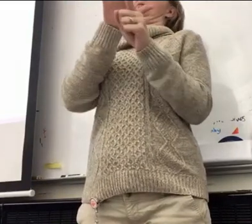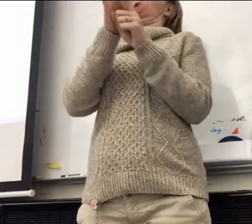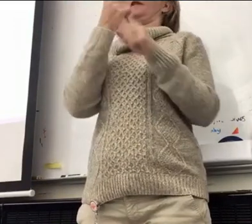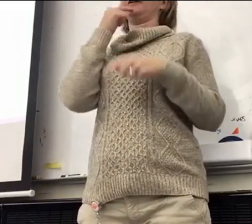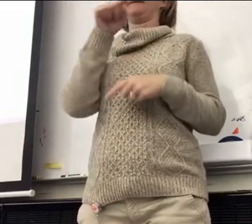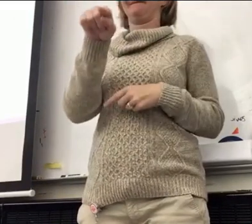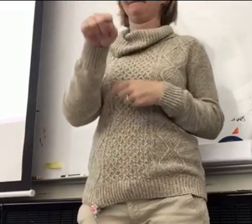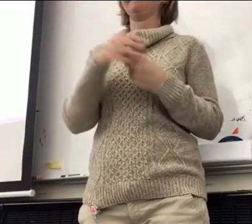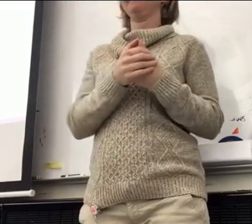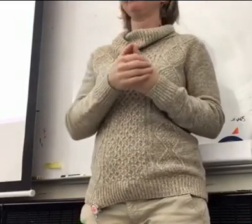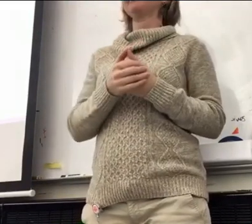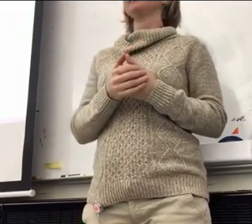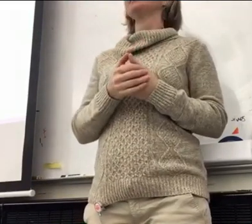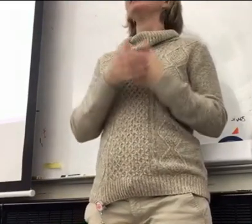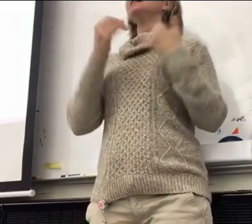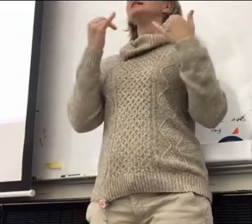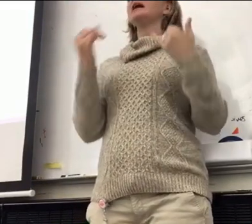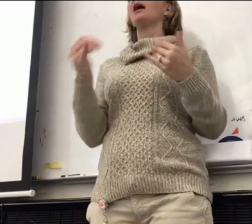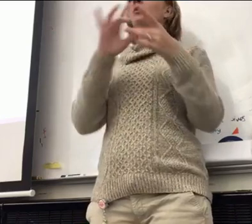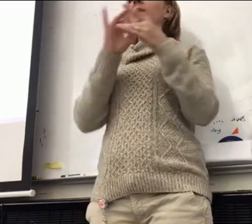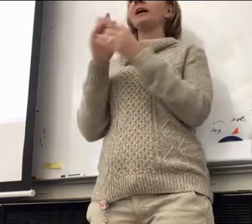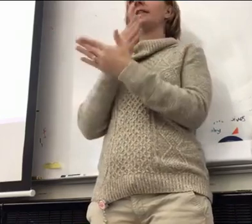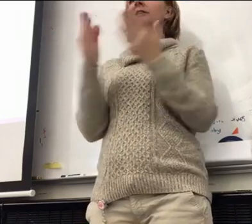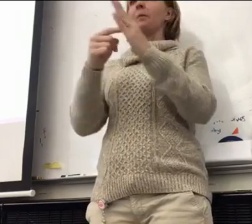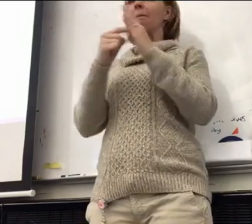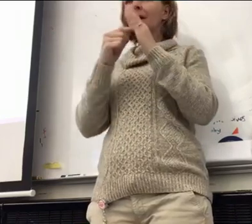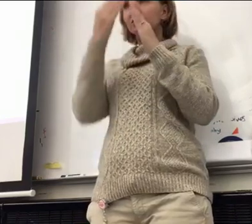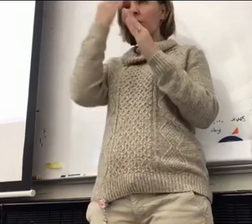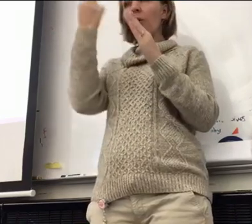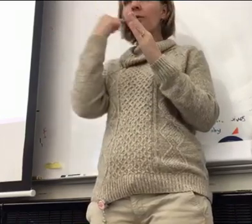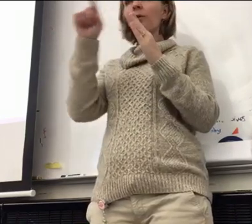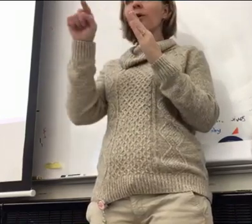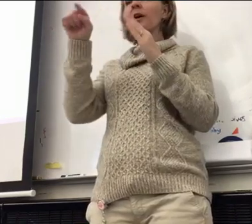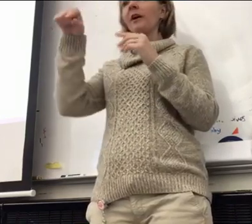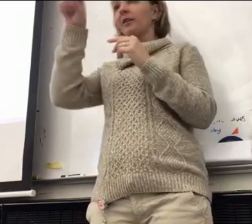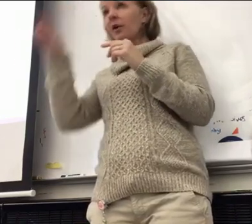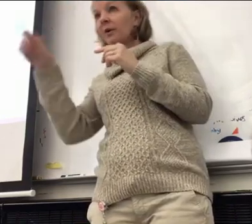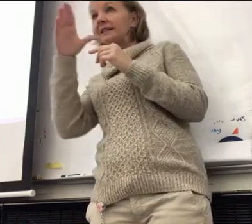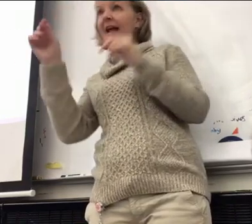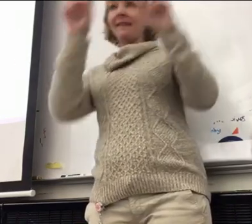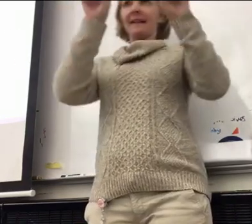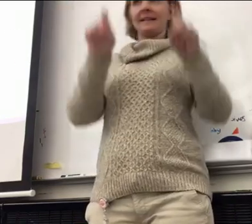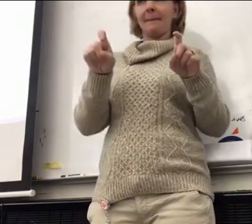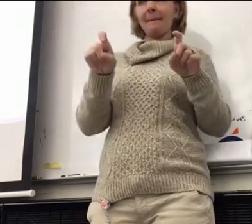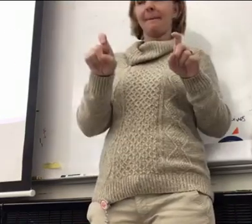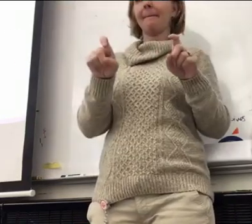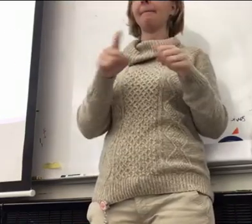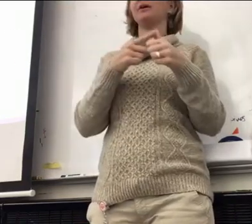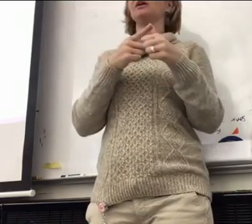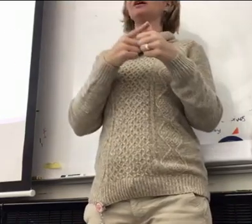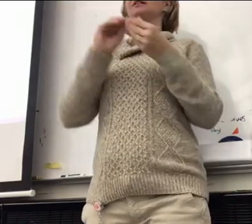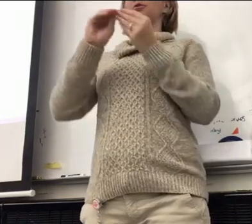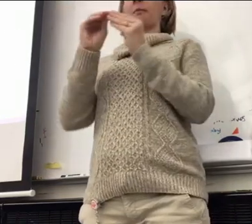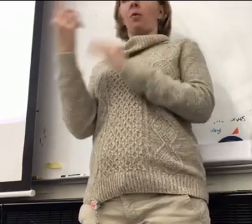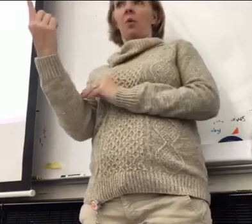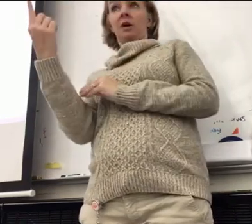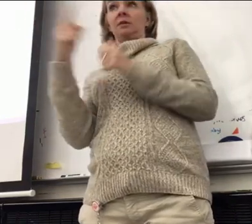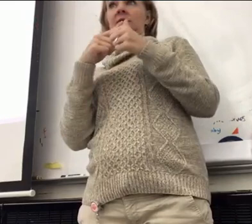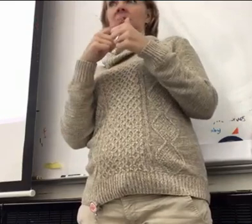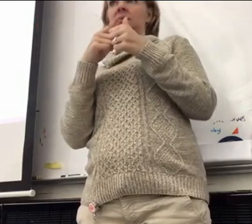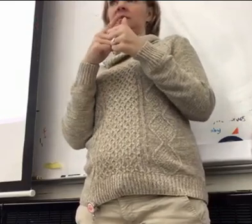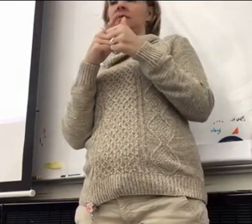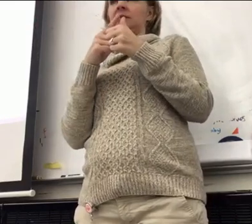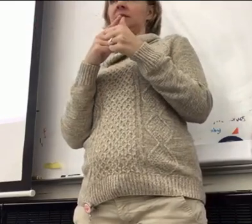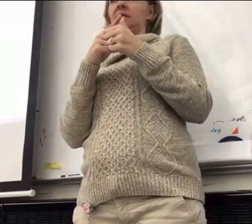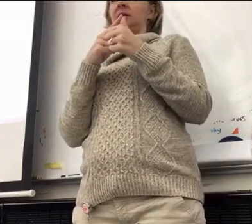him. Now, in terms of things that you need to know for the quiz or the exam for Andrew Jackson, I would put number 1 that you